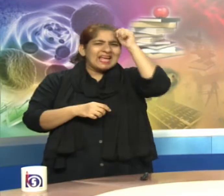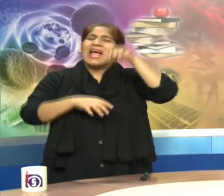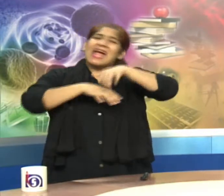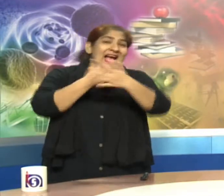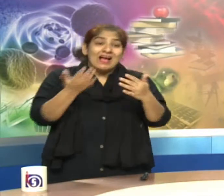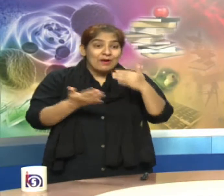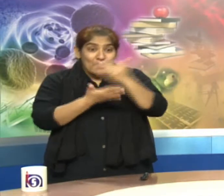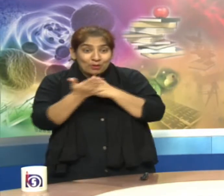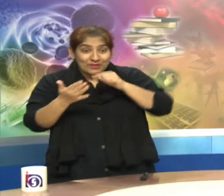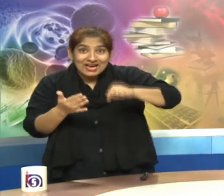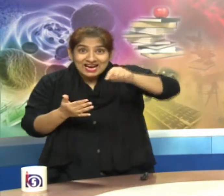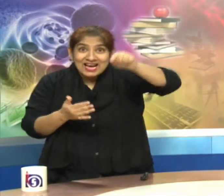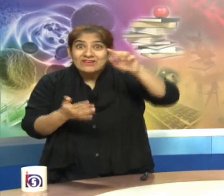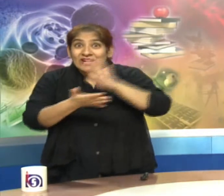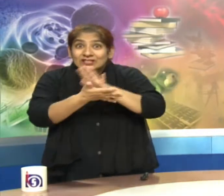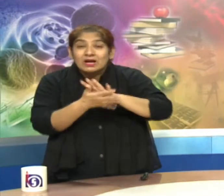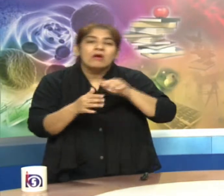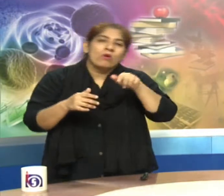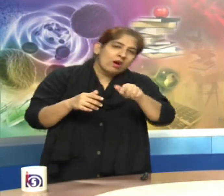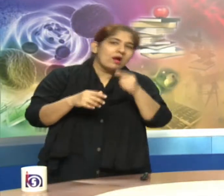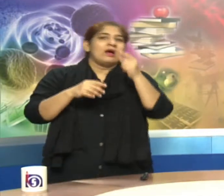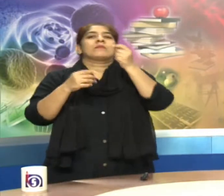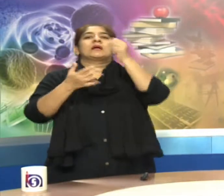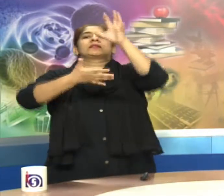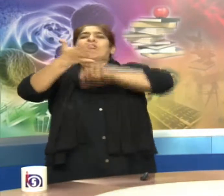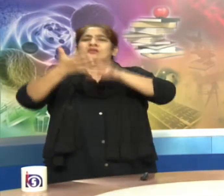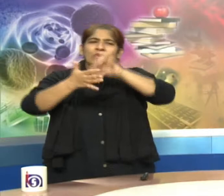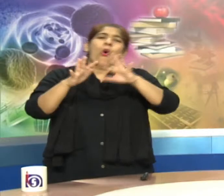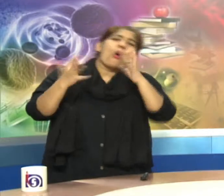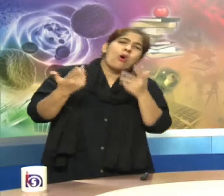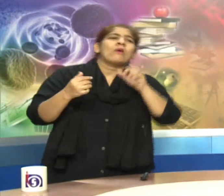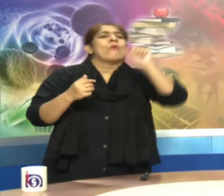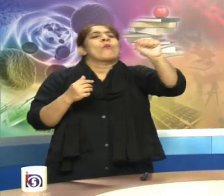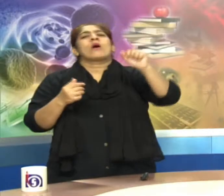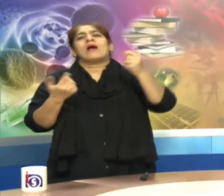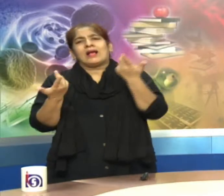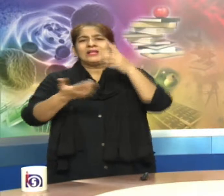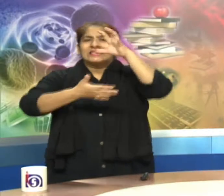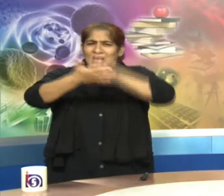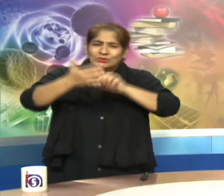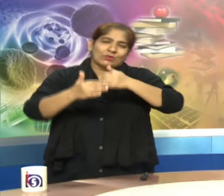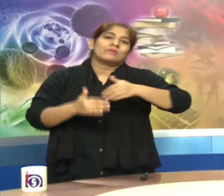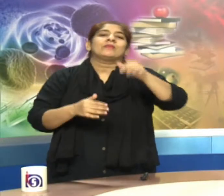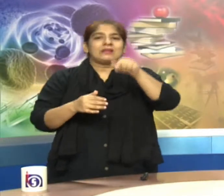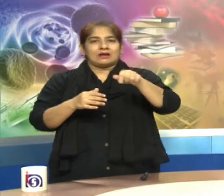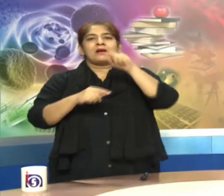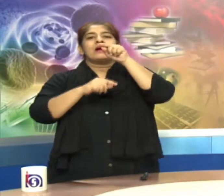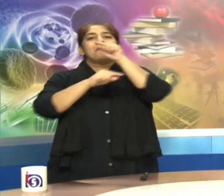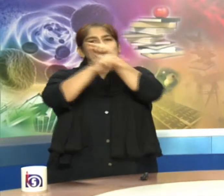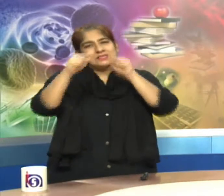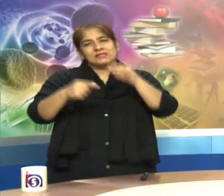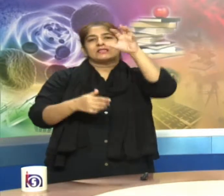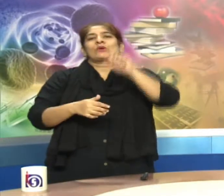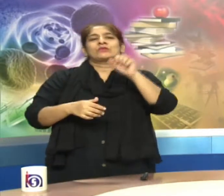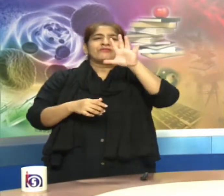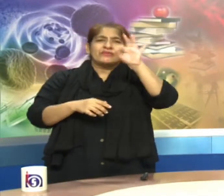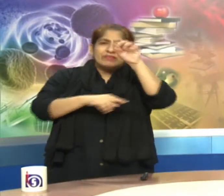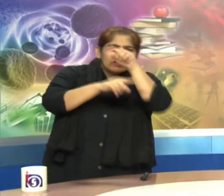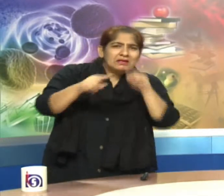During different festive occasions, we get different kinds of discount coupons.